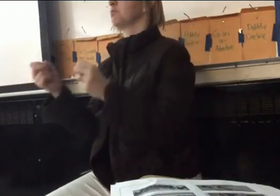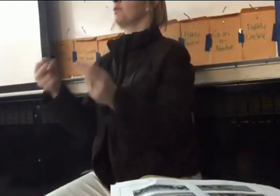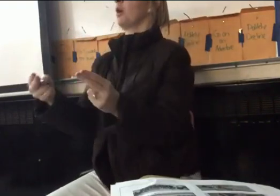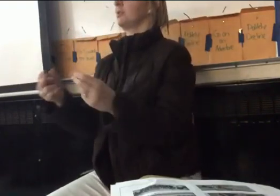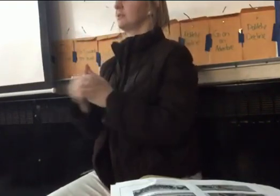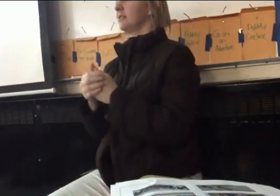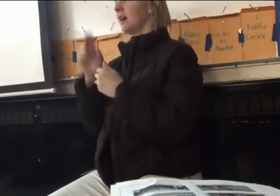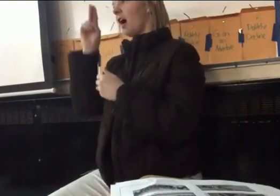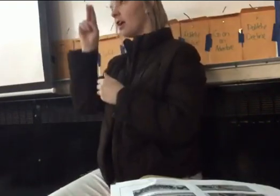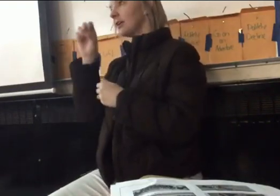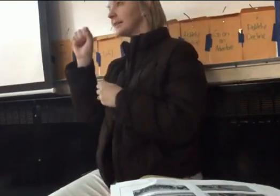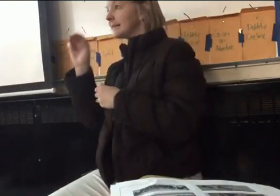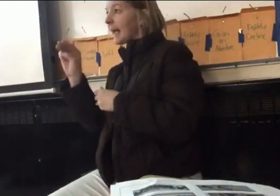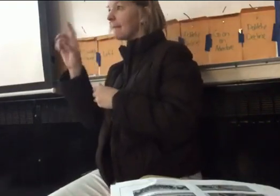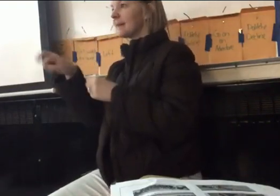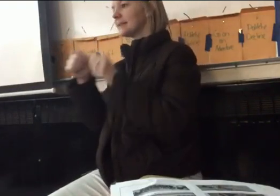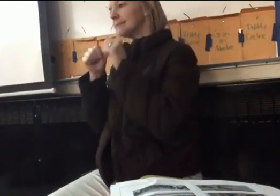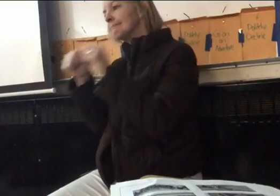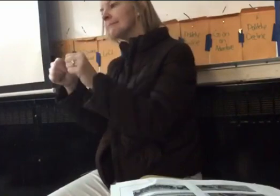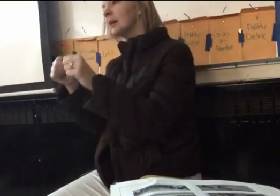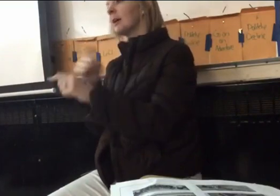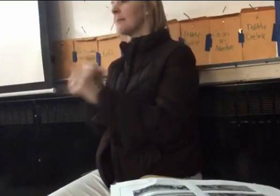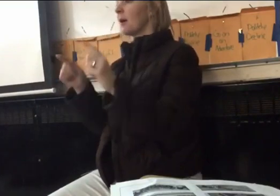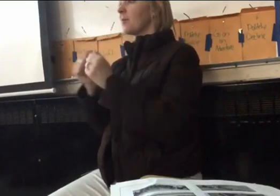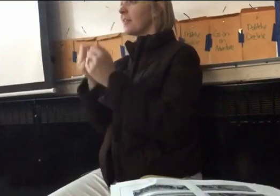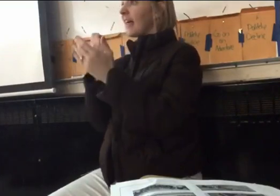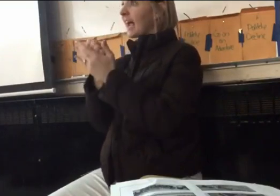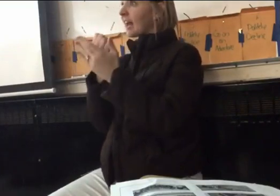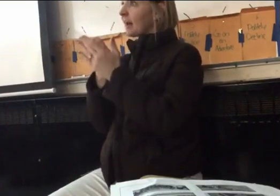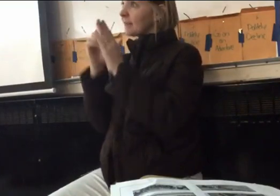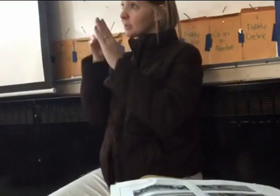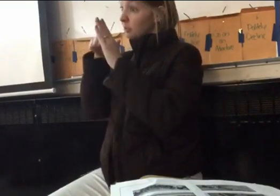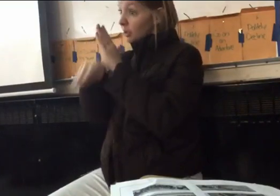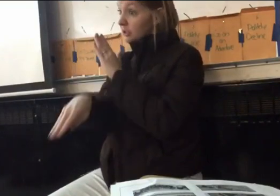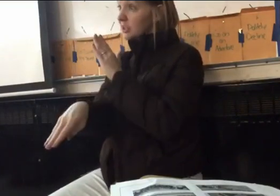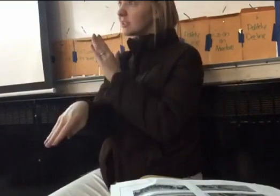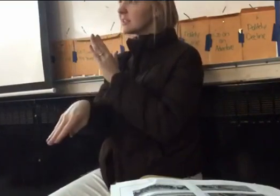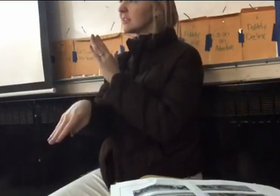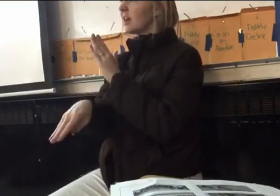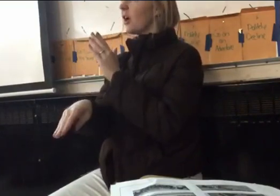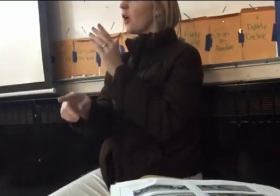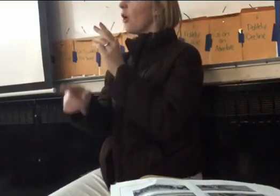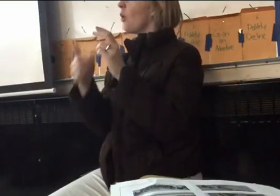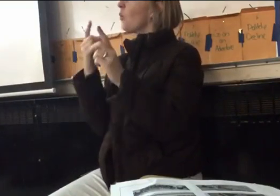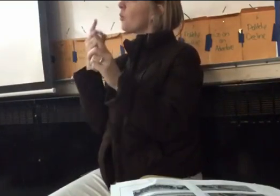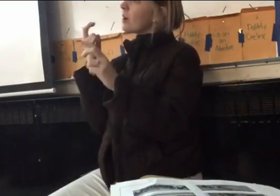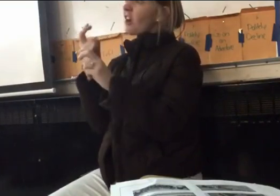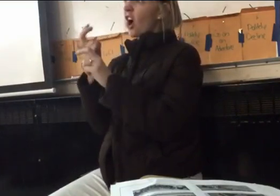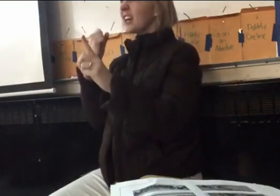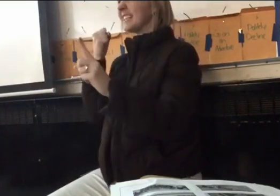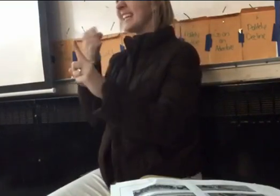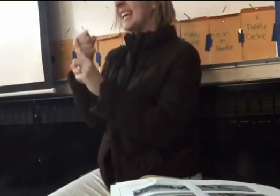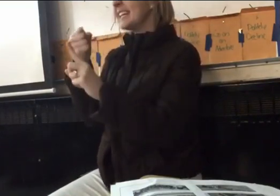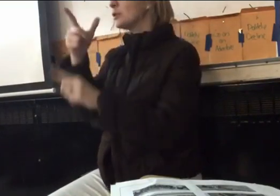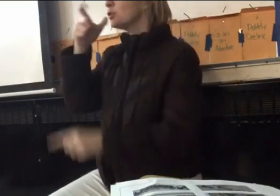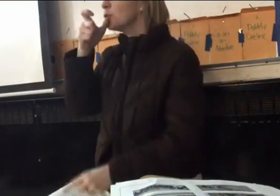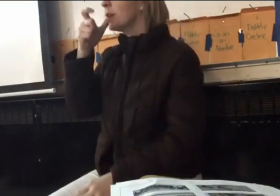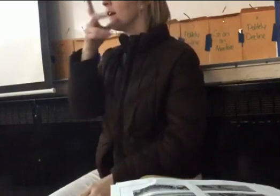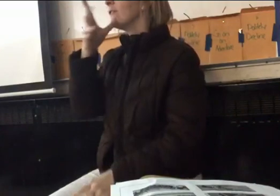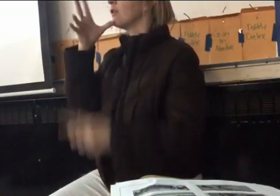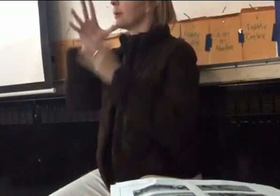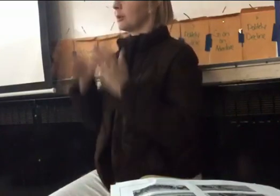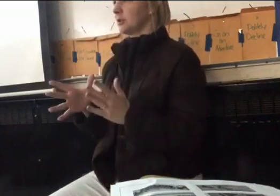be able to get through this. Well, the problem is in economic depressions and recessions, one of the hardest hit is going to be the farmers. And at the top